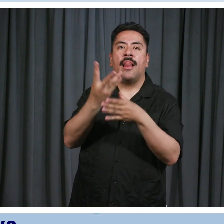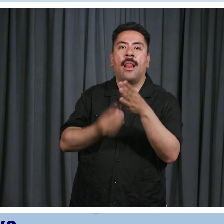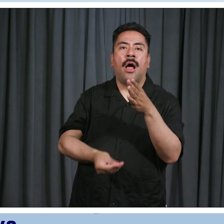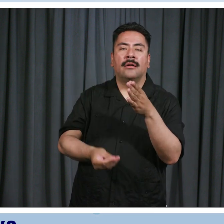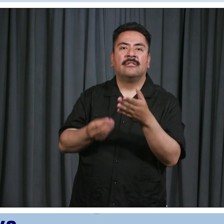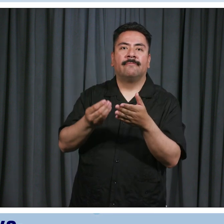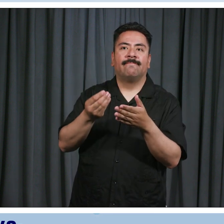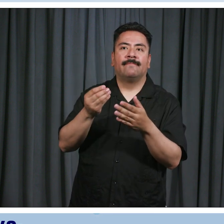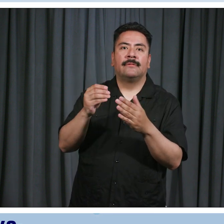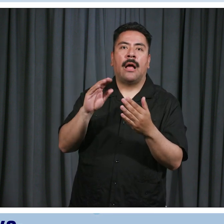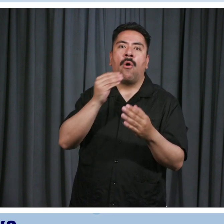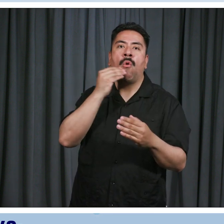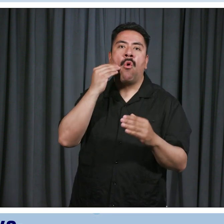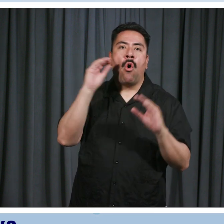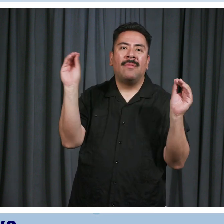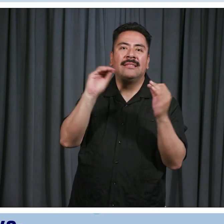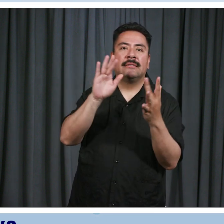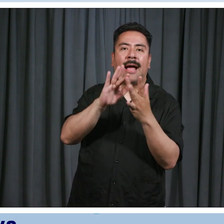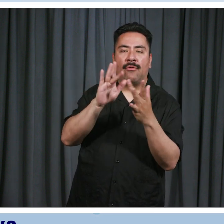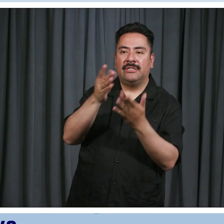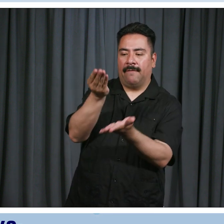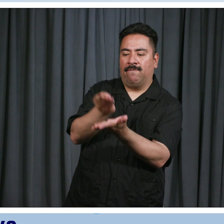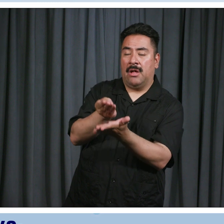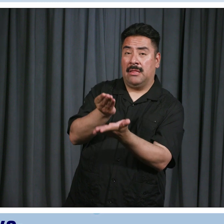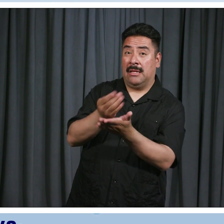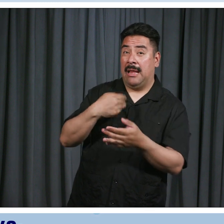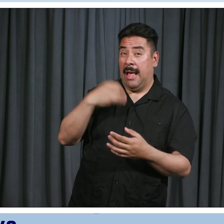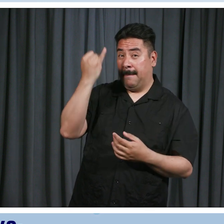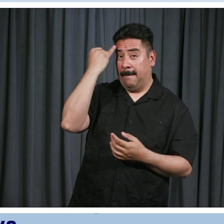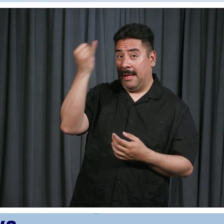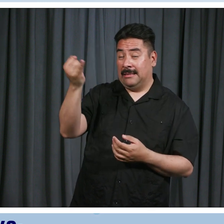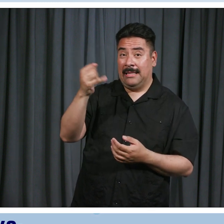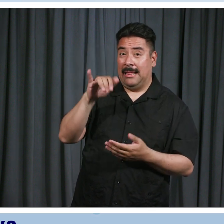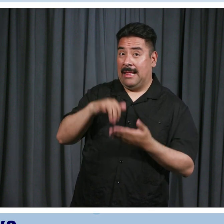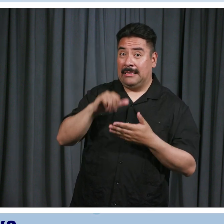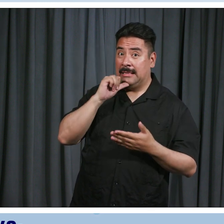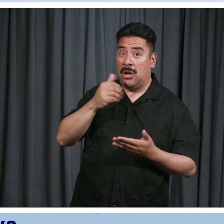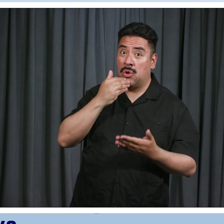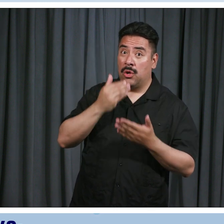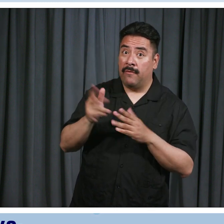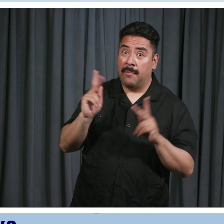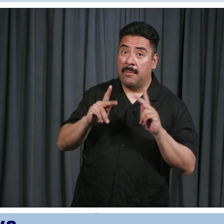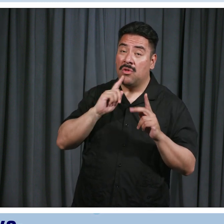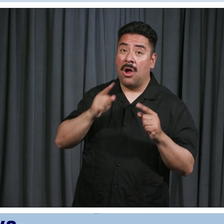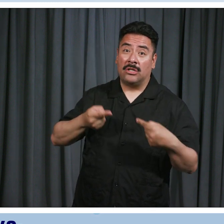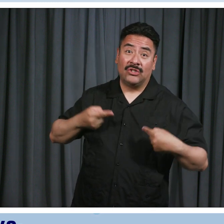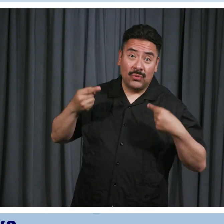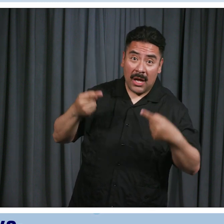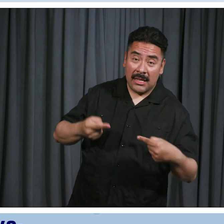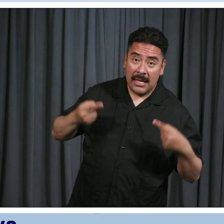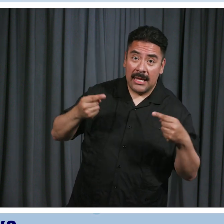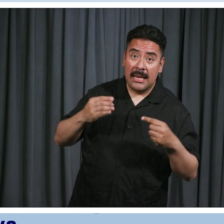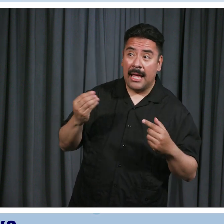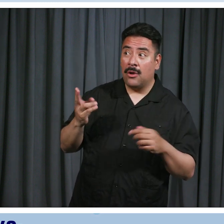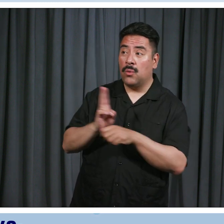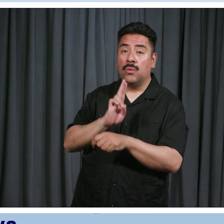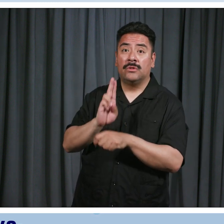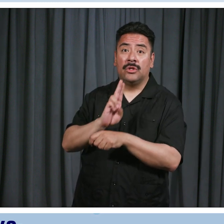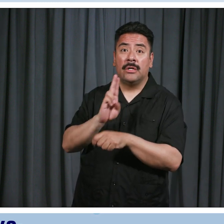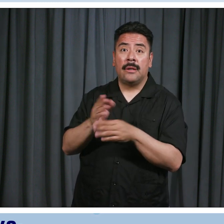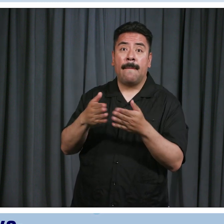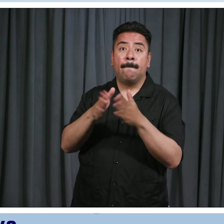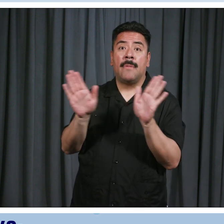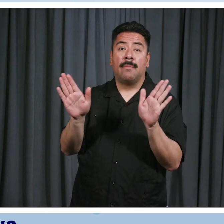funding. And I can imagine that that is not helpful for folks who are struggling and are utilizing